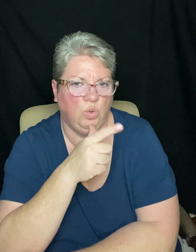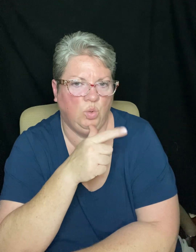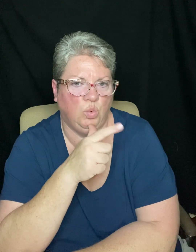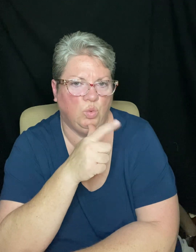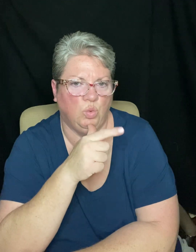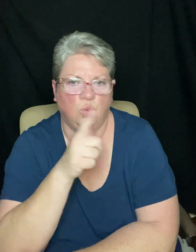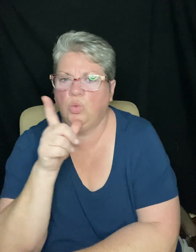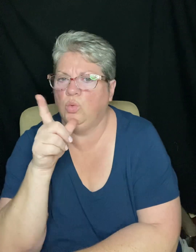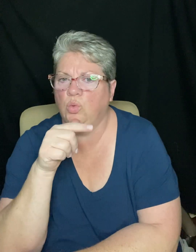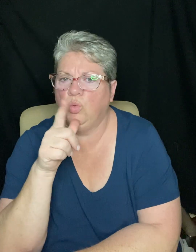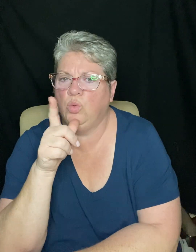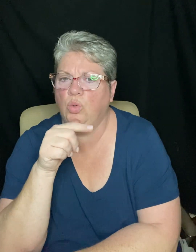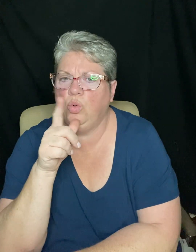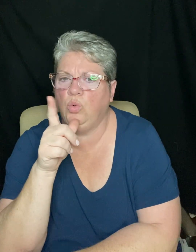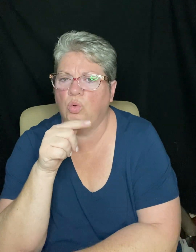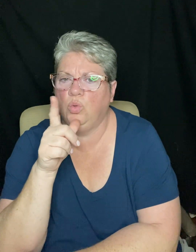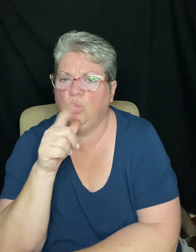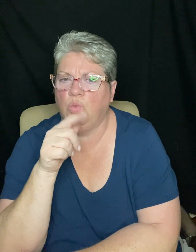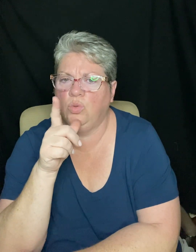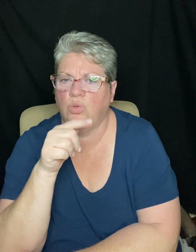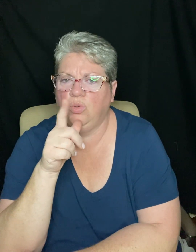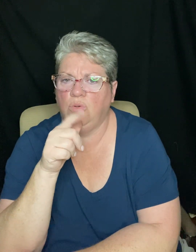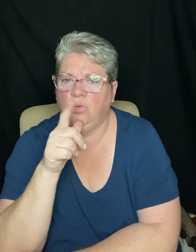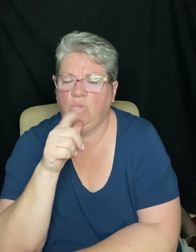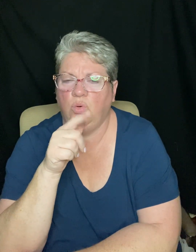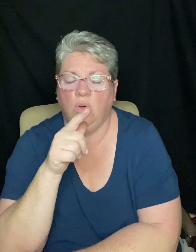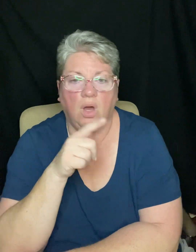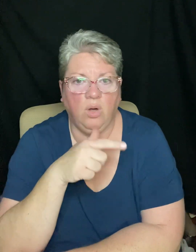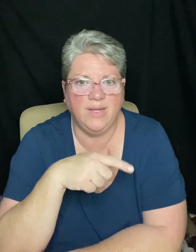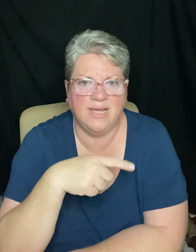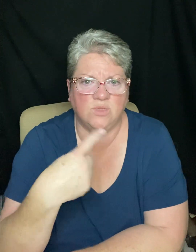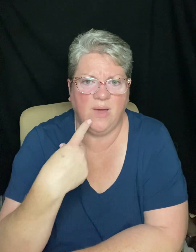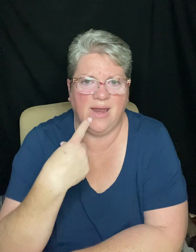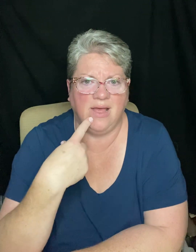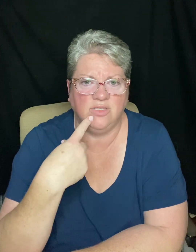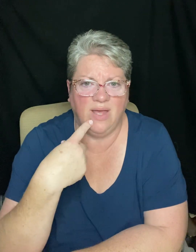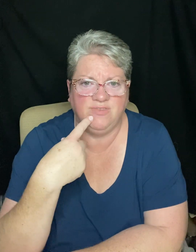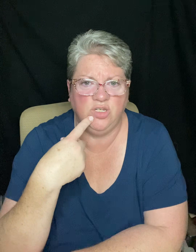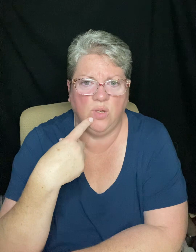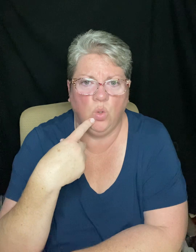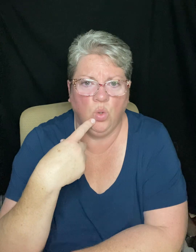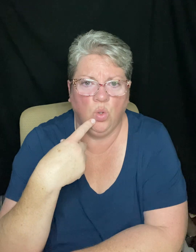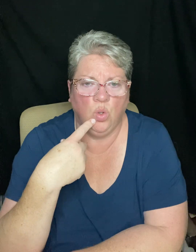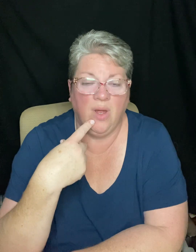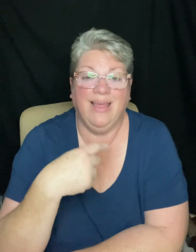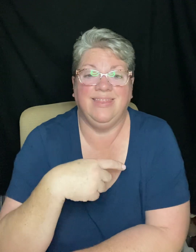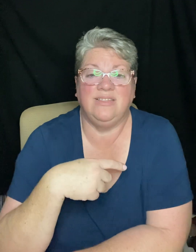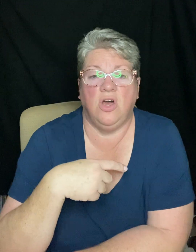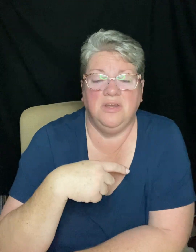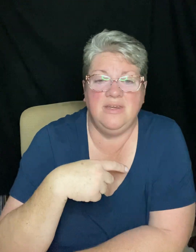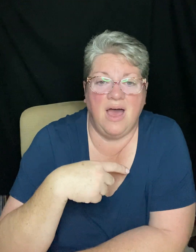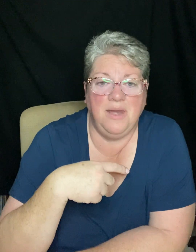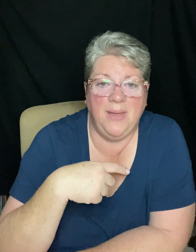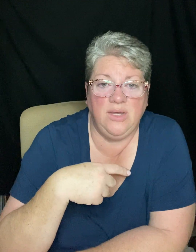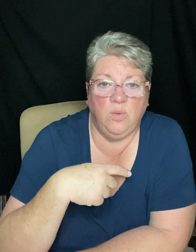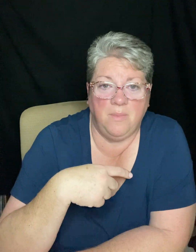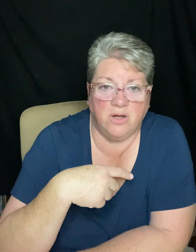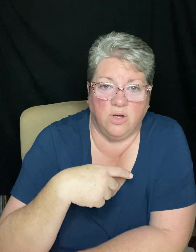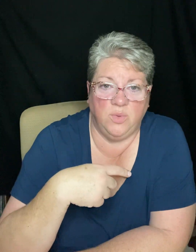Who? Who? Who? Oh, and guess what? I also have to do it. That's called a non-manual marker, when you